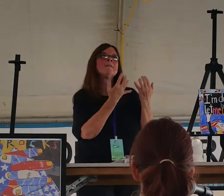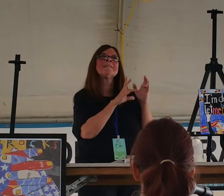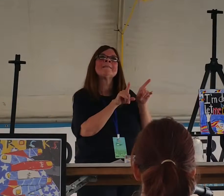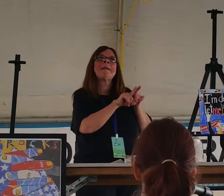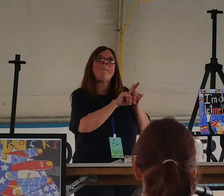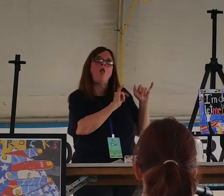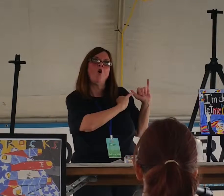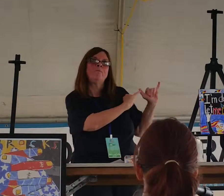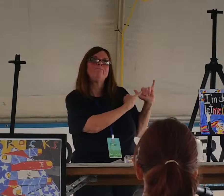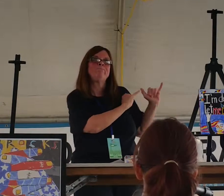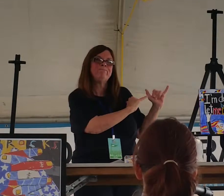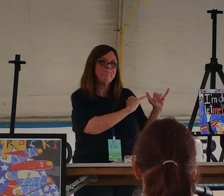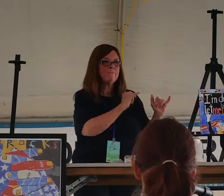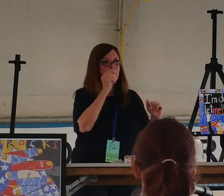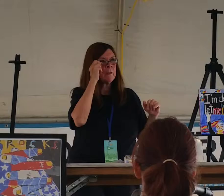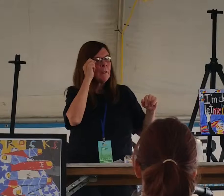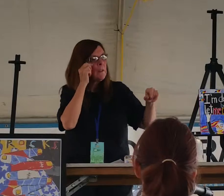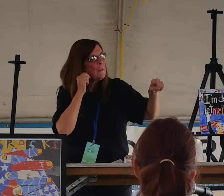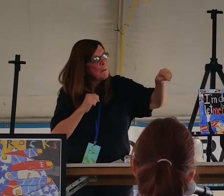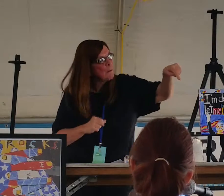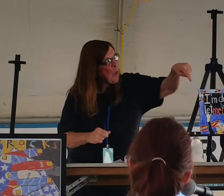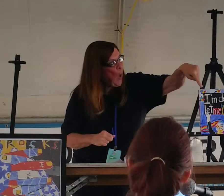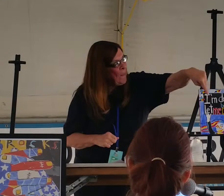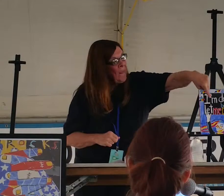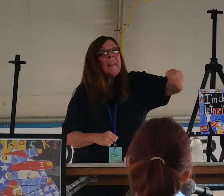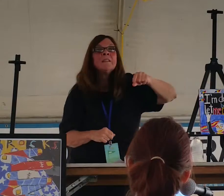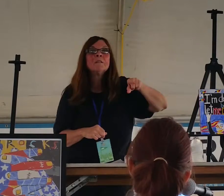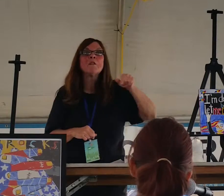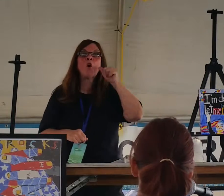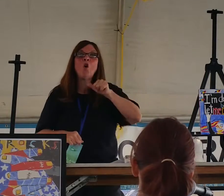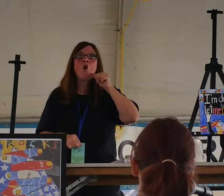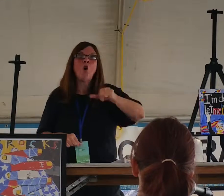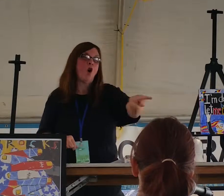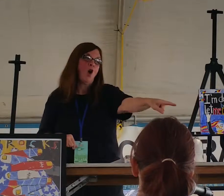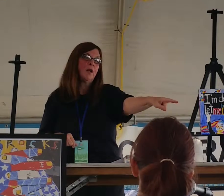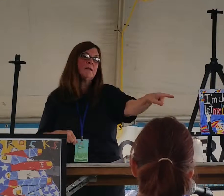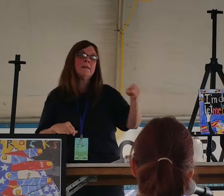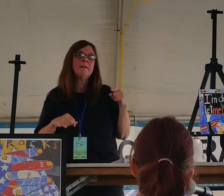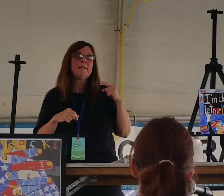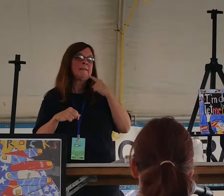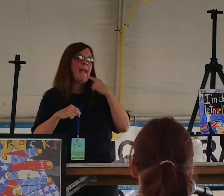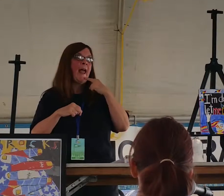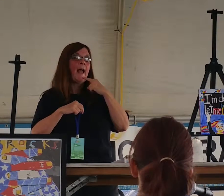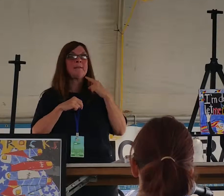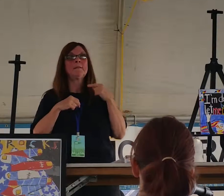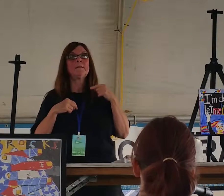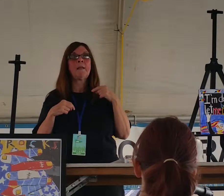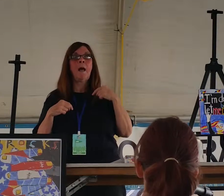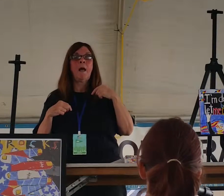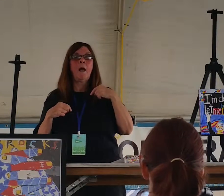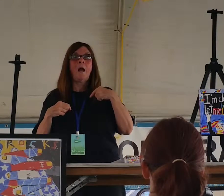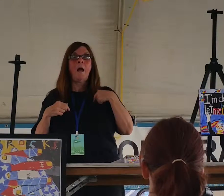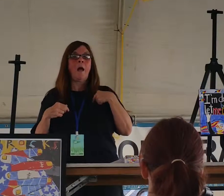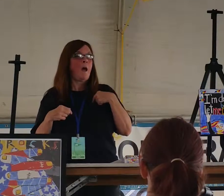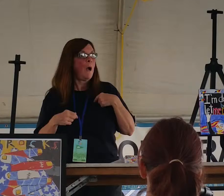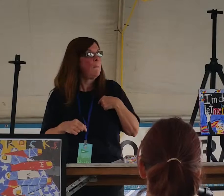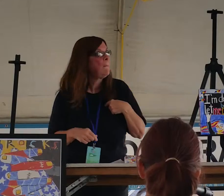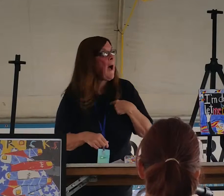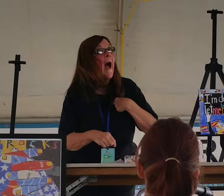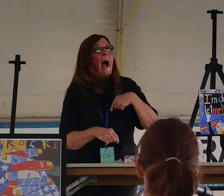community. So it's similar to the bee and how they interact with each other. This painting shows a girl,